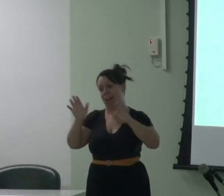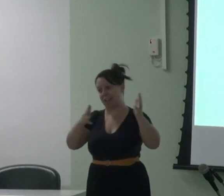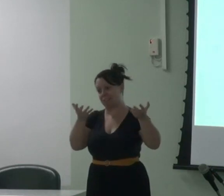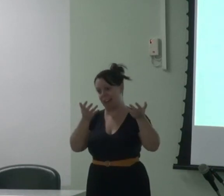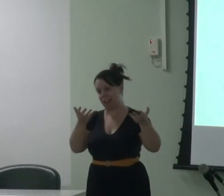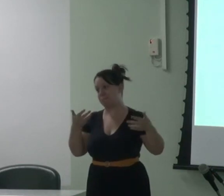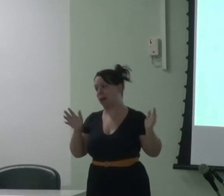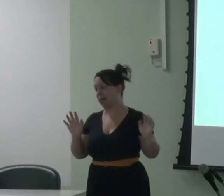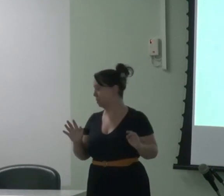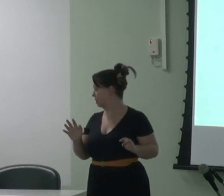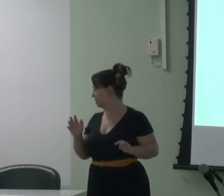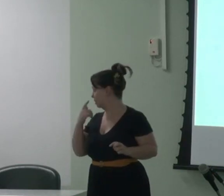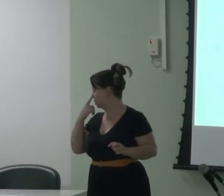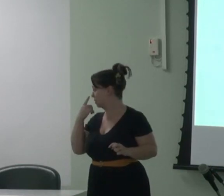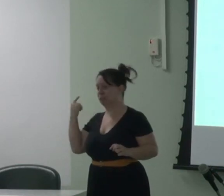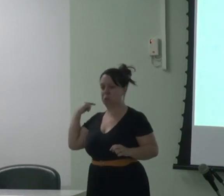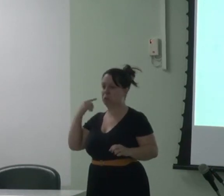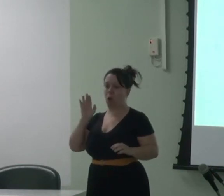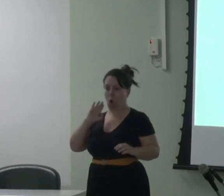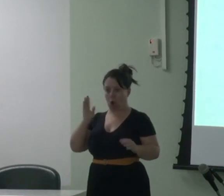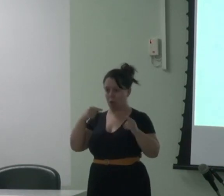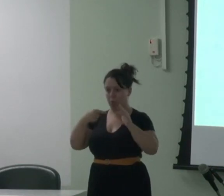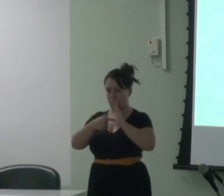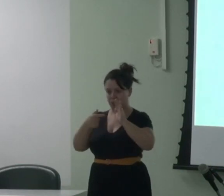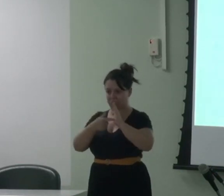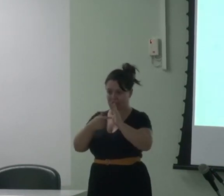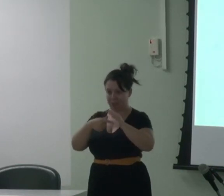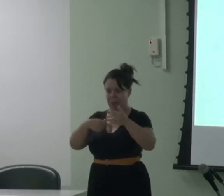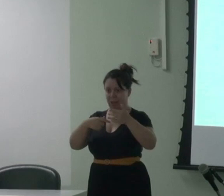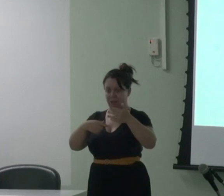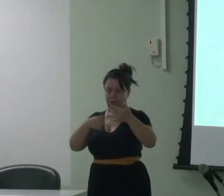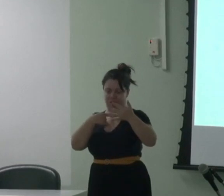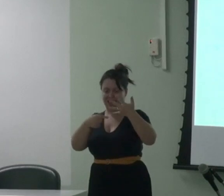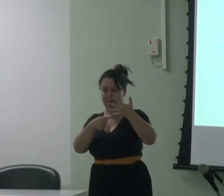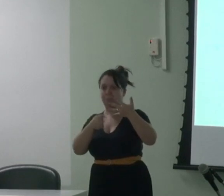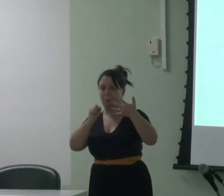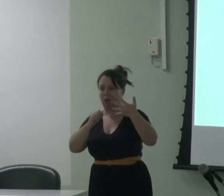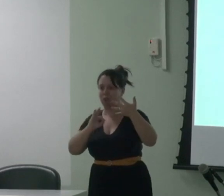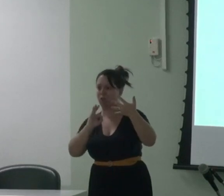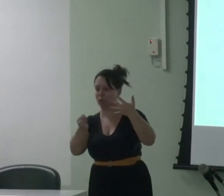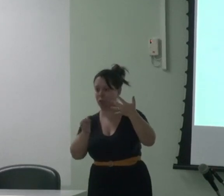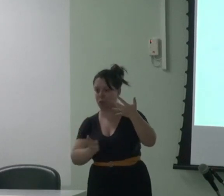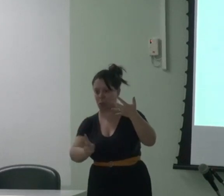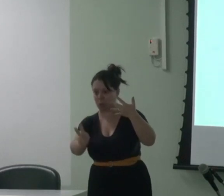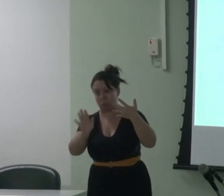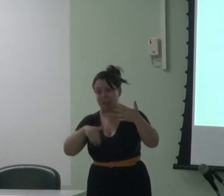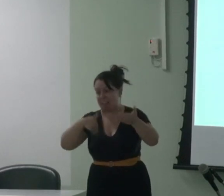extensions list that I showed at the end of my presentation, but I haven't